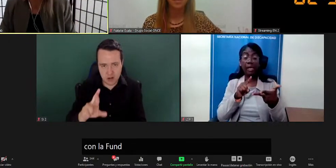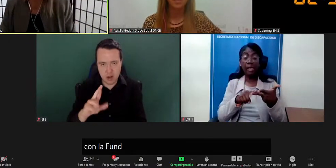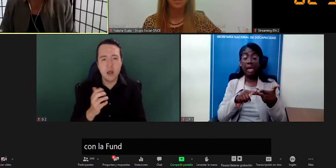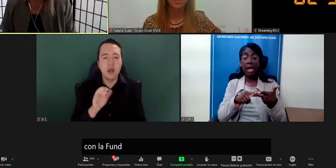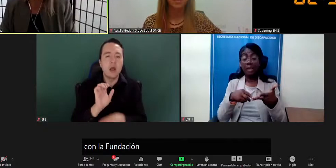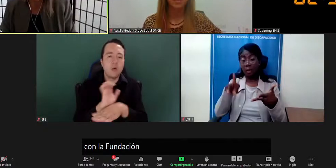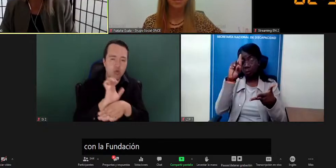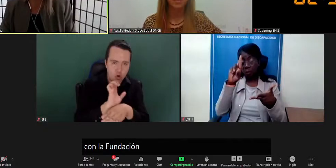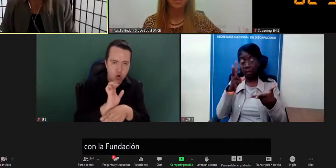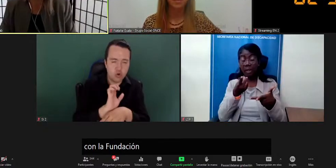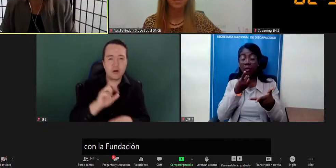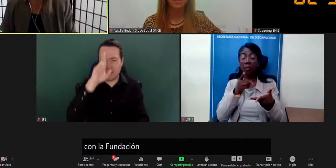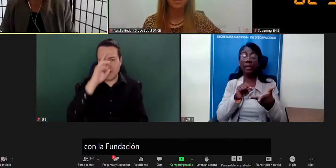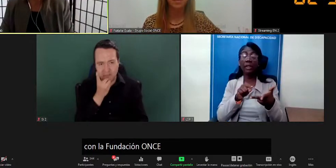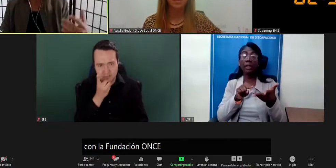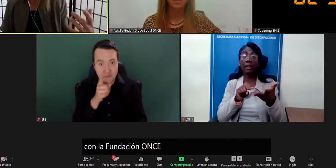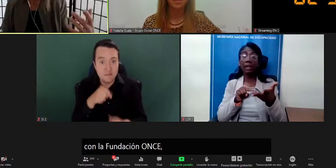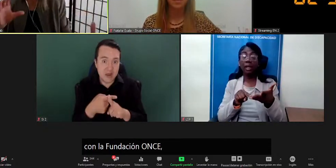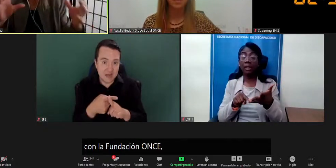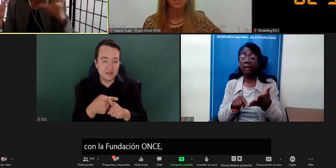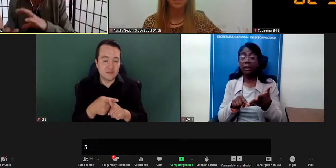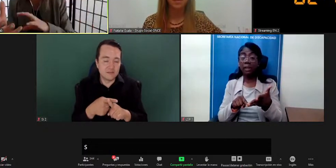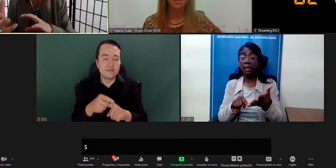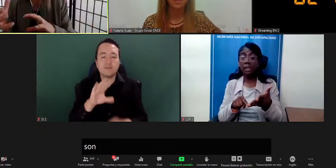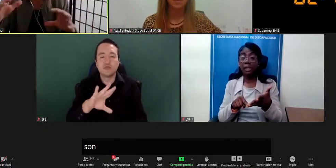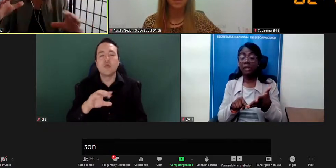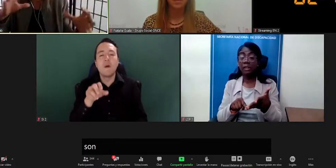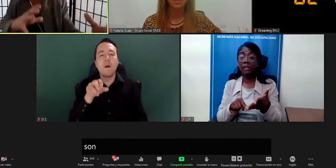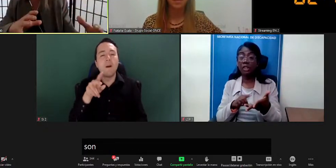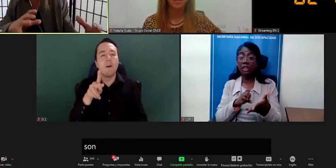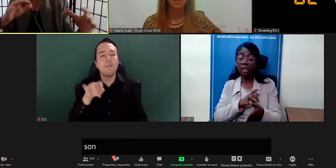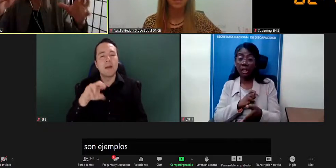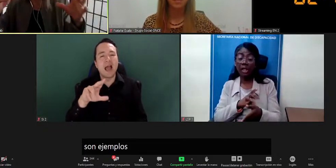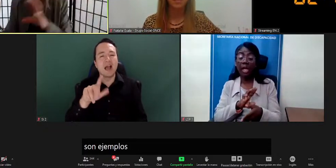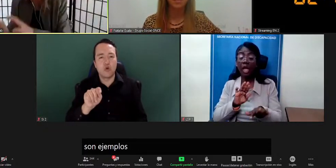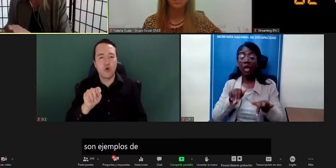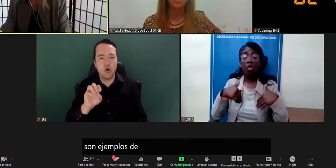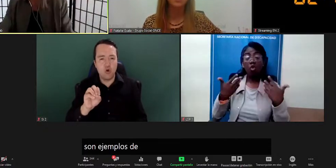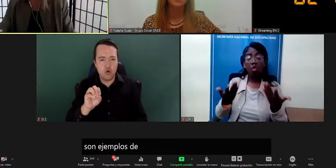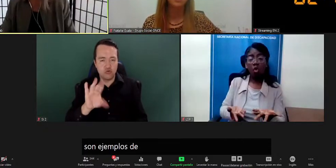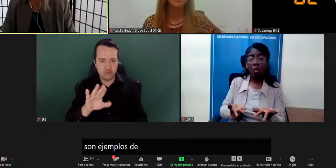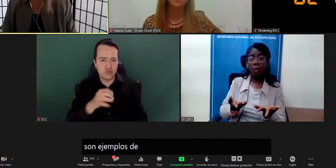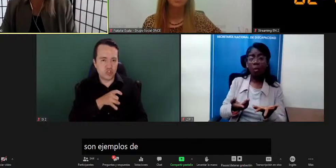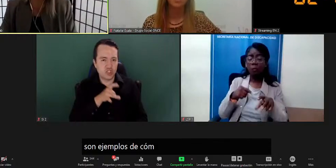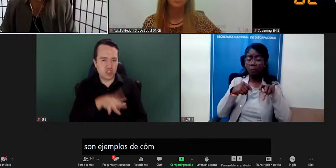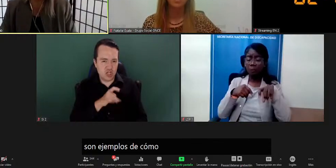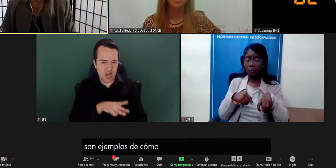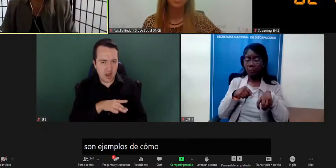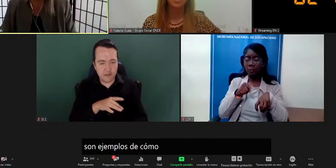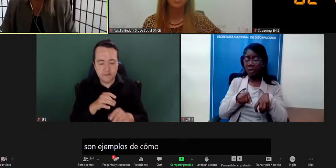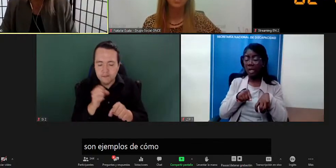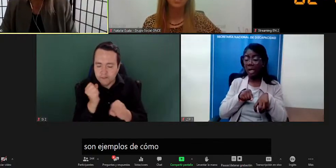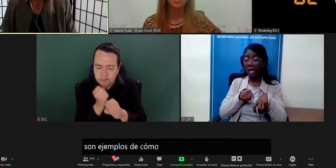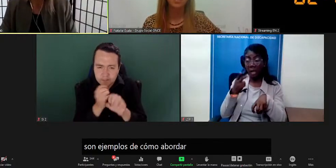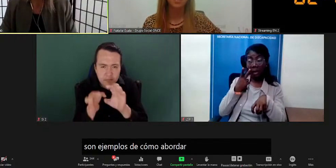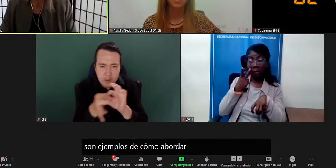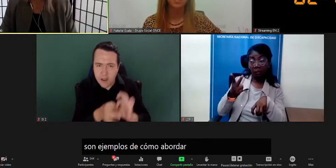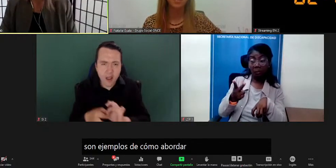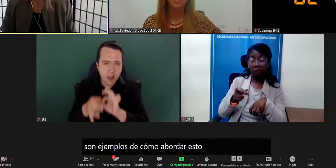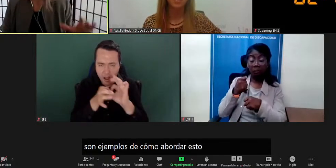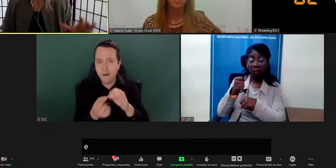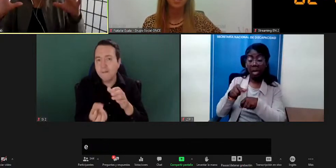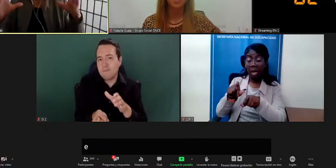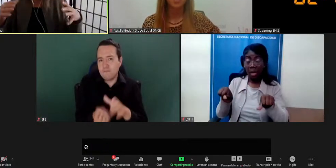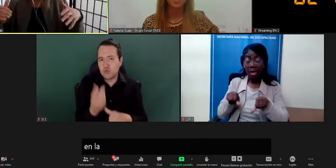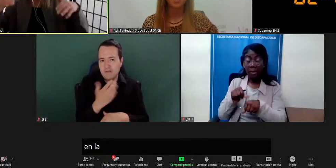dominican republic and the productive pad in chile these are examples of how to work on